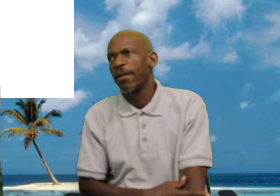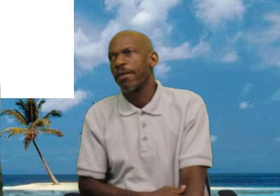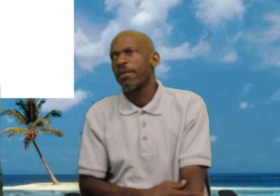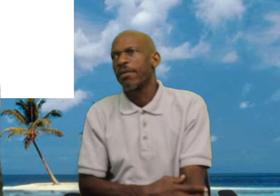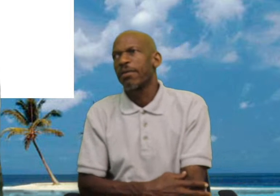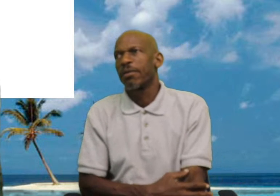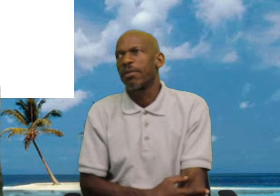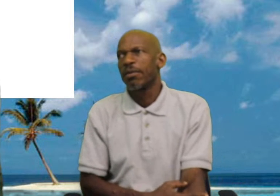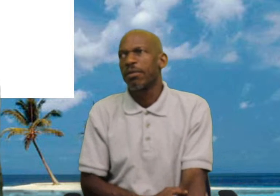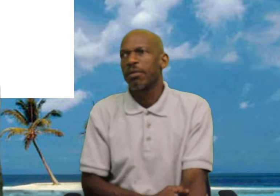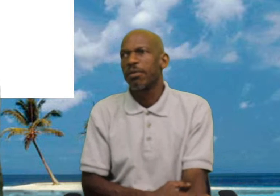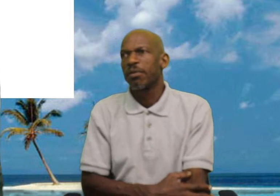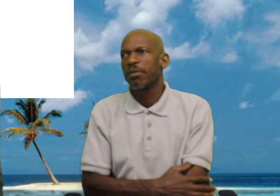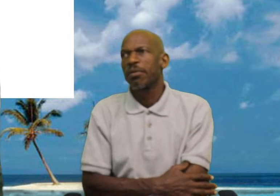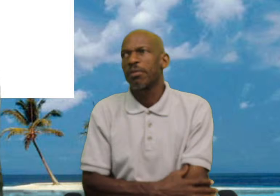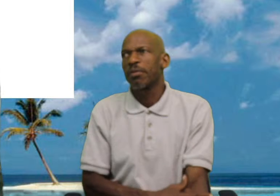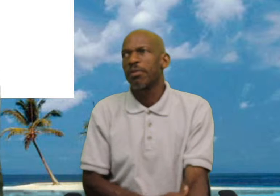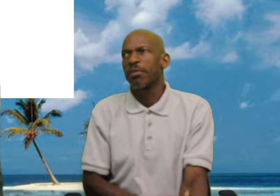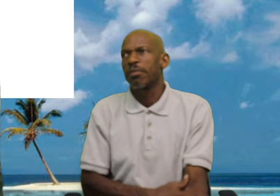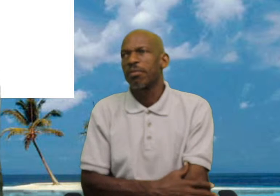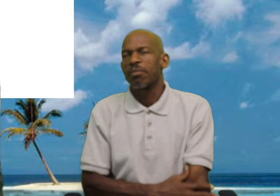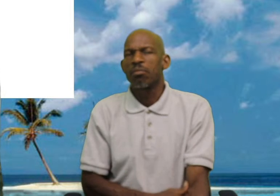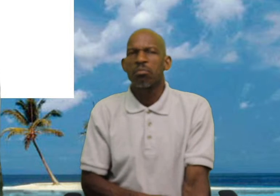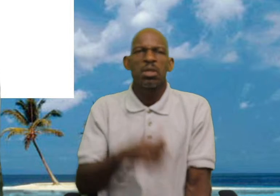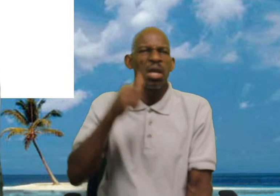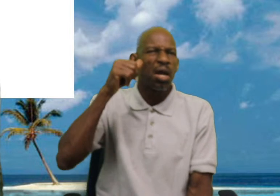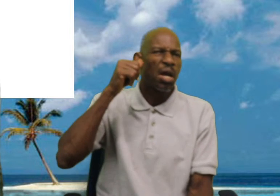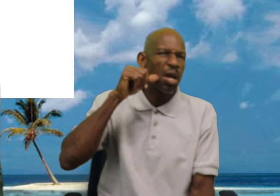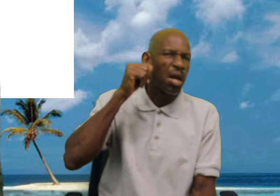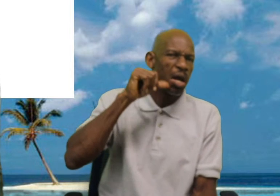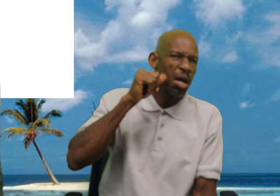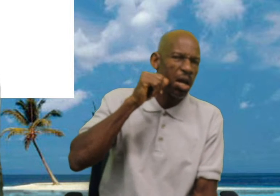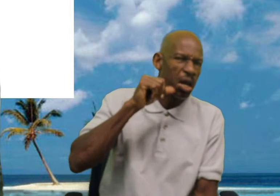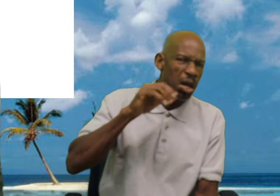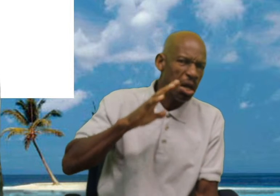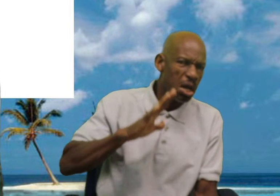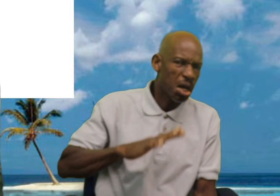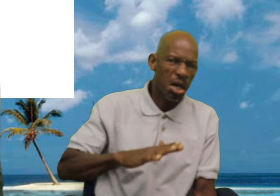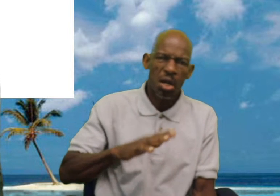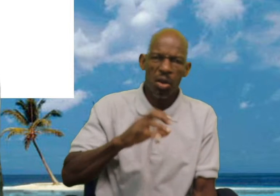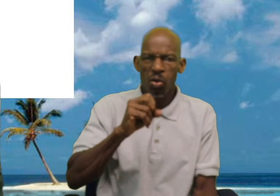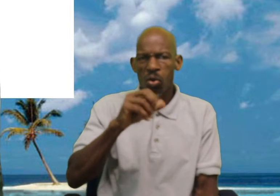a female, is a girl or a woman. You see,